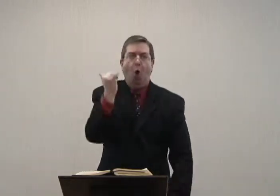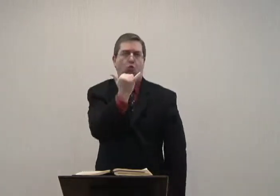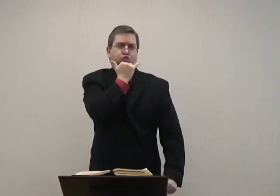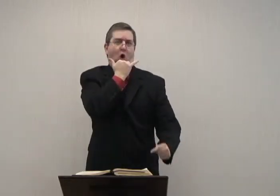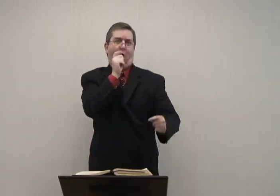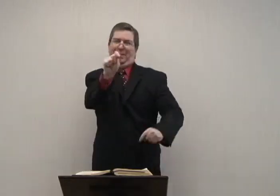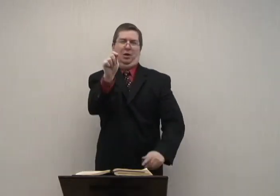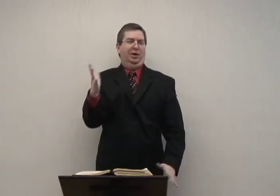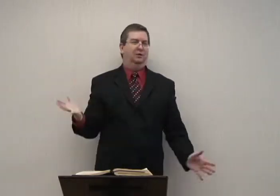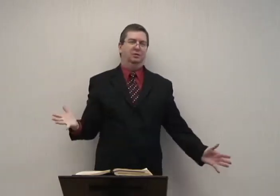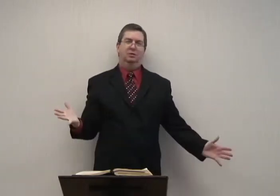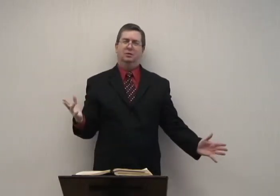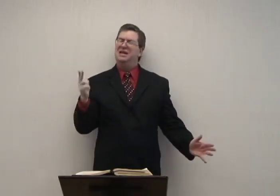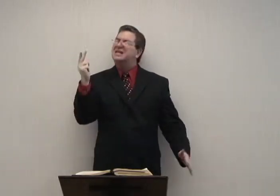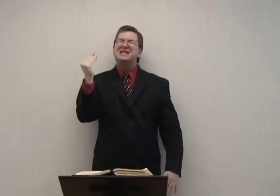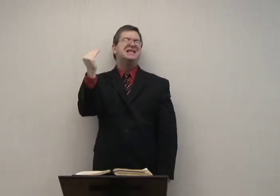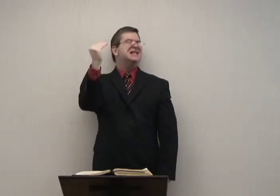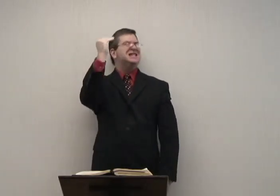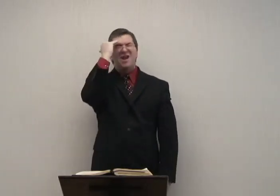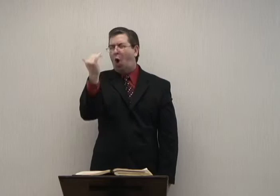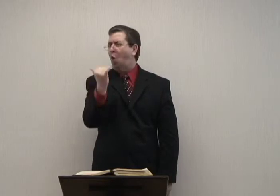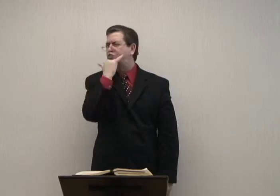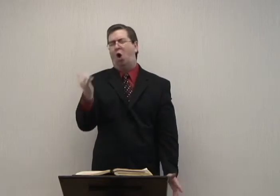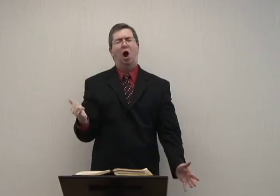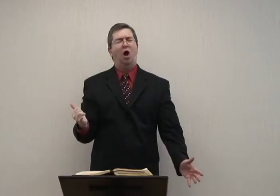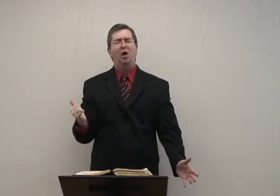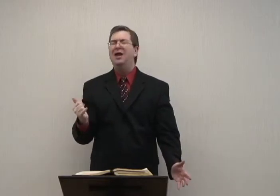Don't walk in. No, bro.